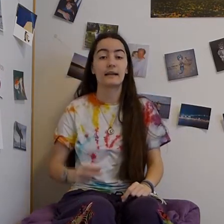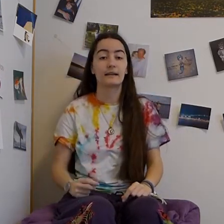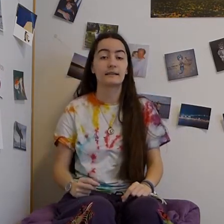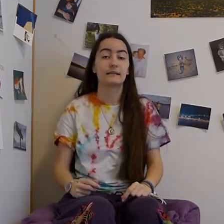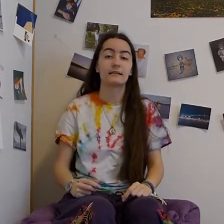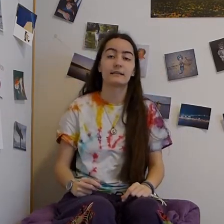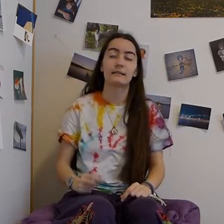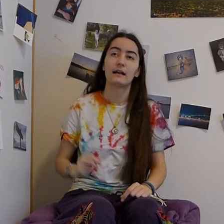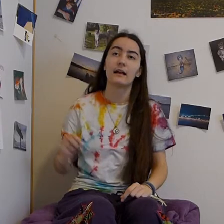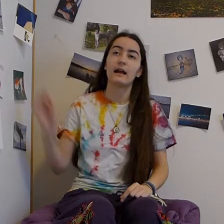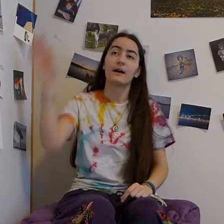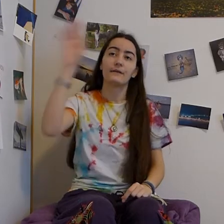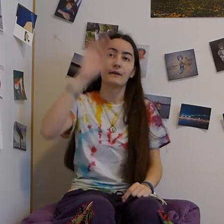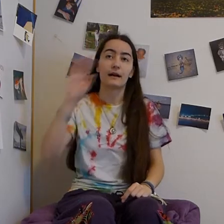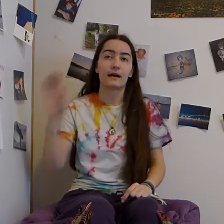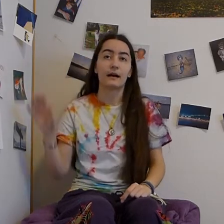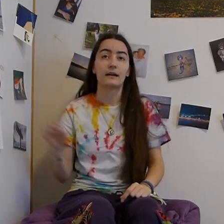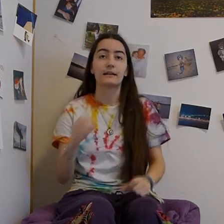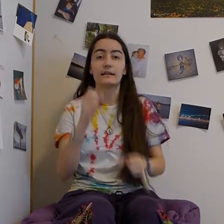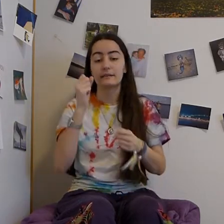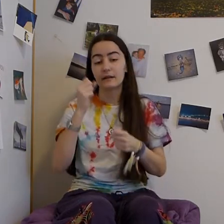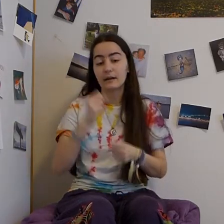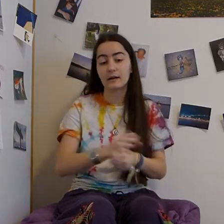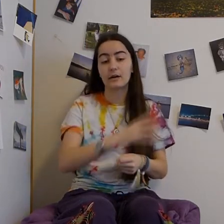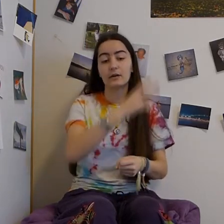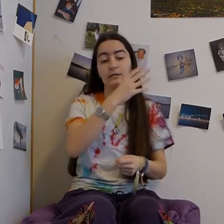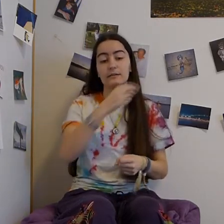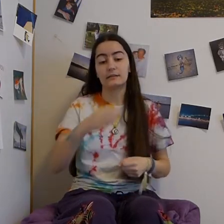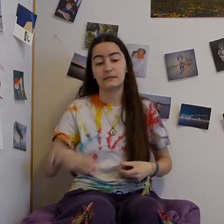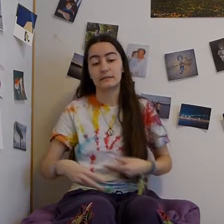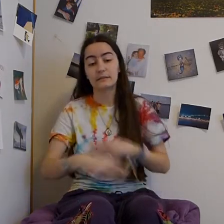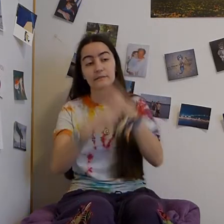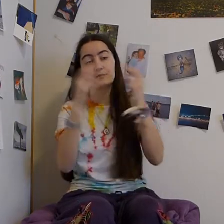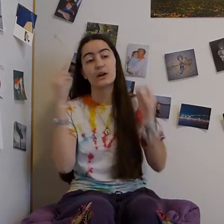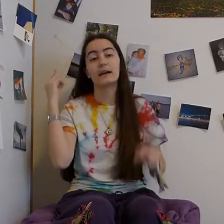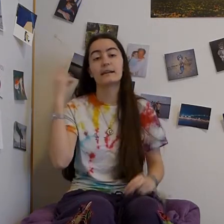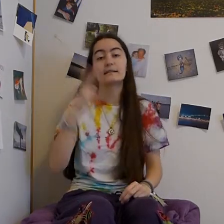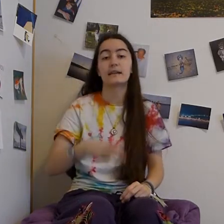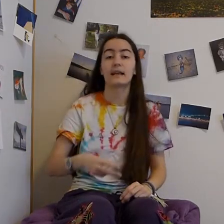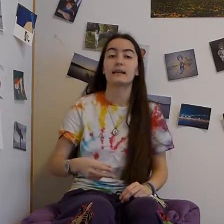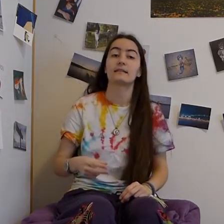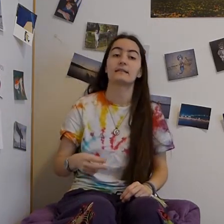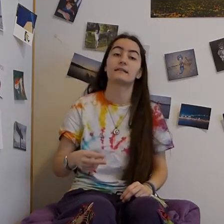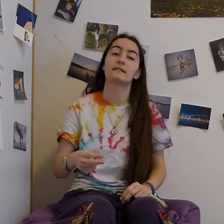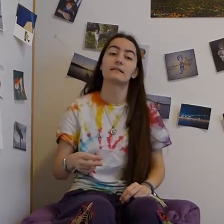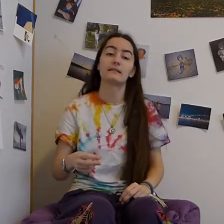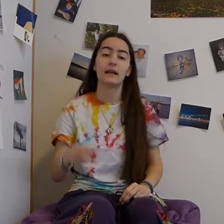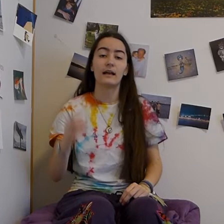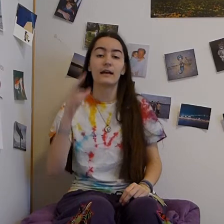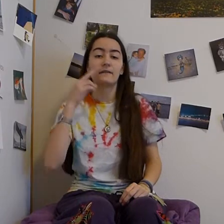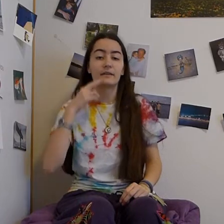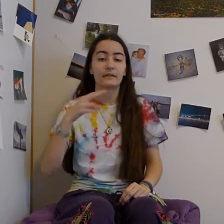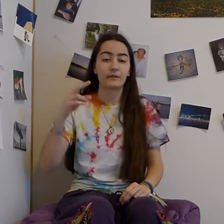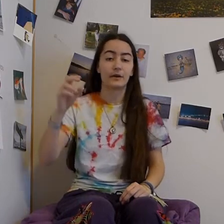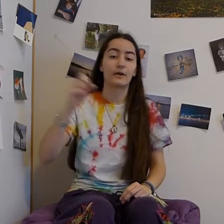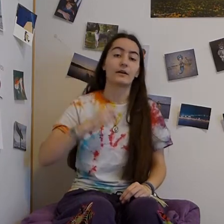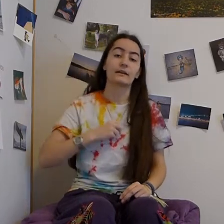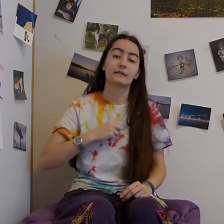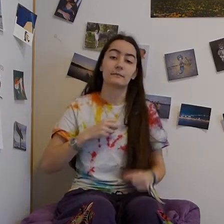again. All the colors are golden and bright again. There's a song in